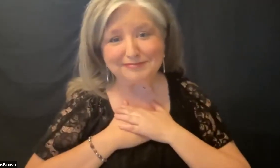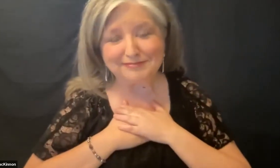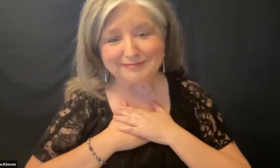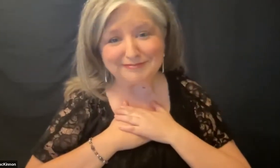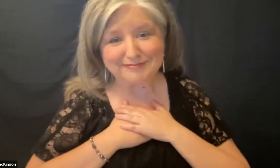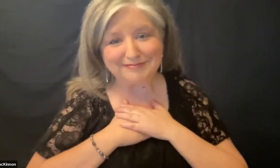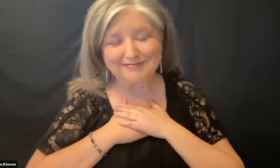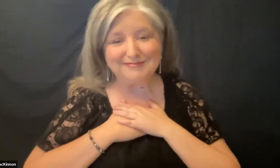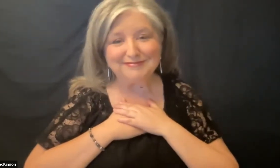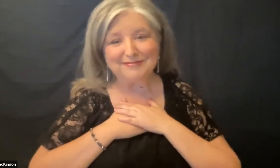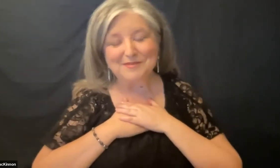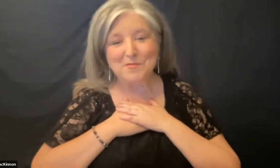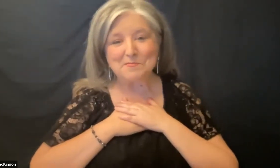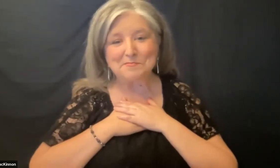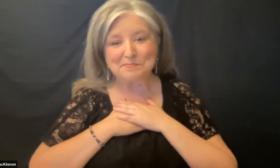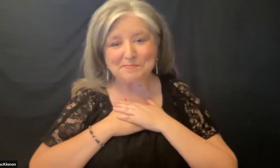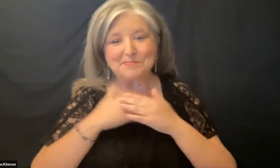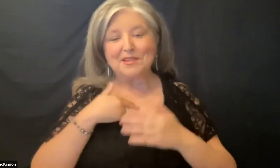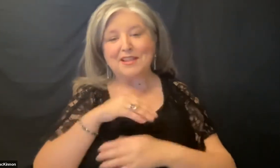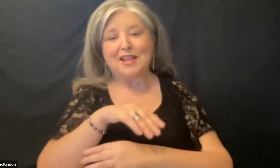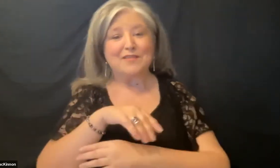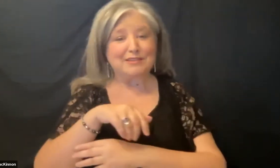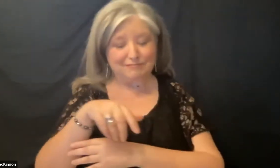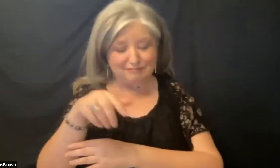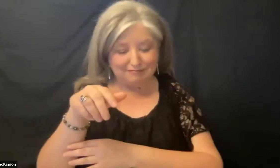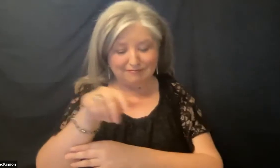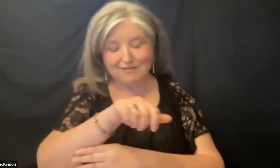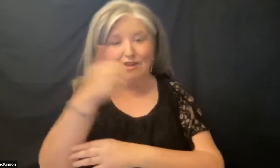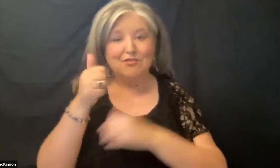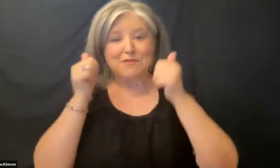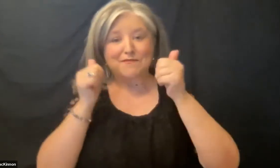us, style of performing. It was incredible.